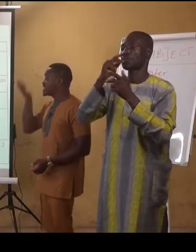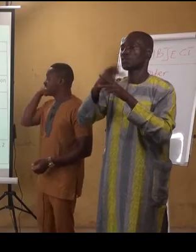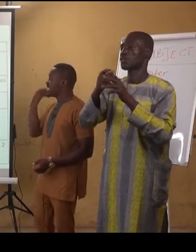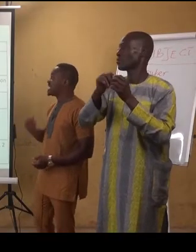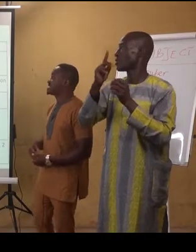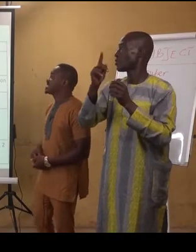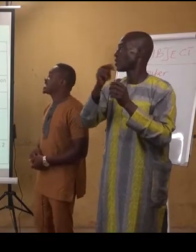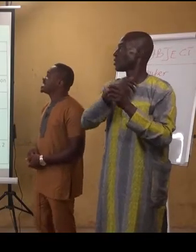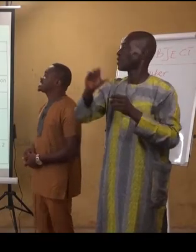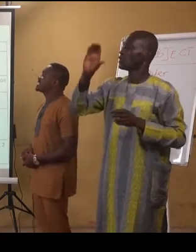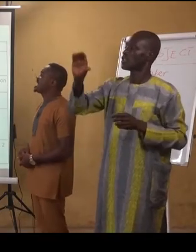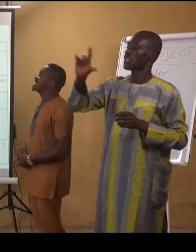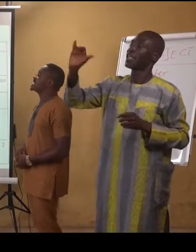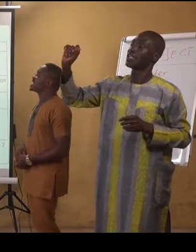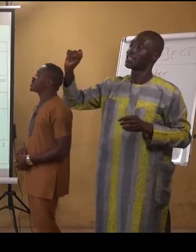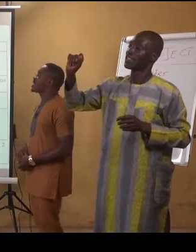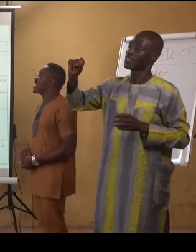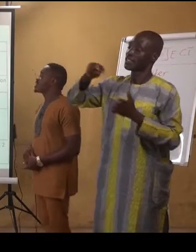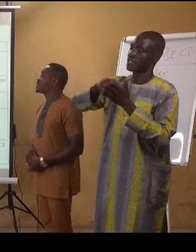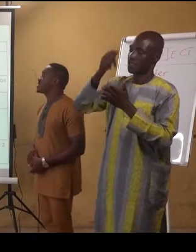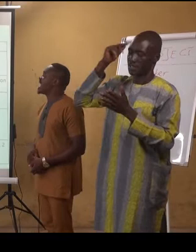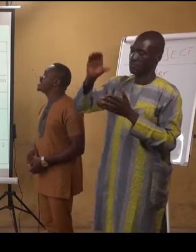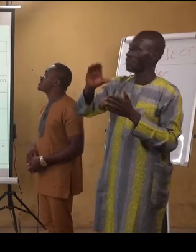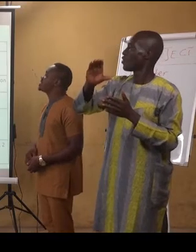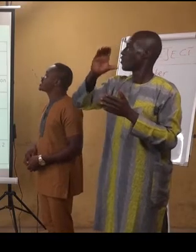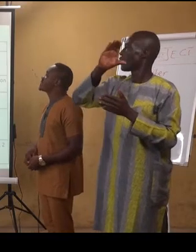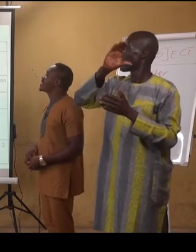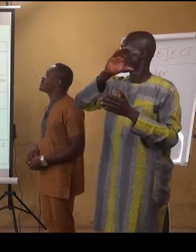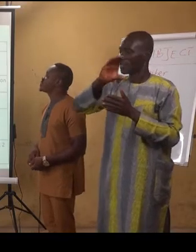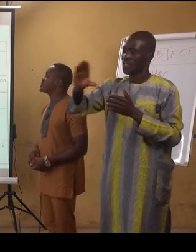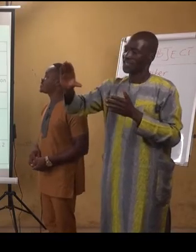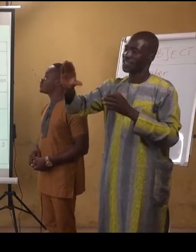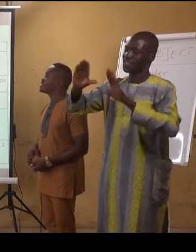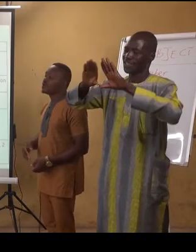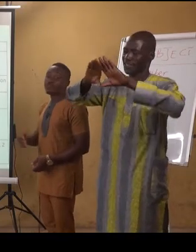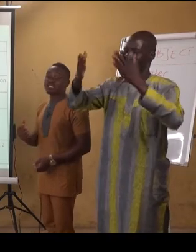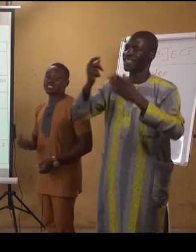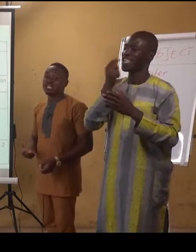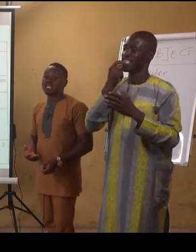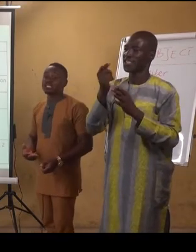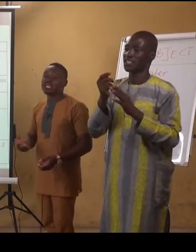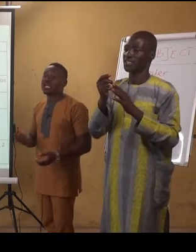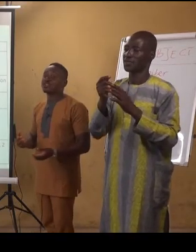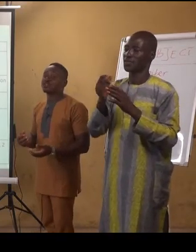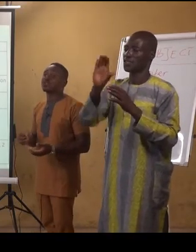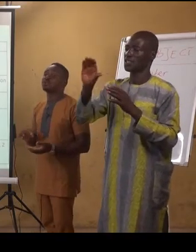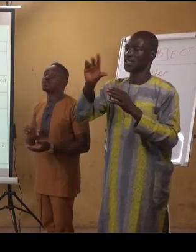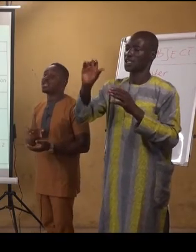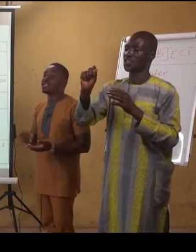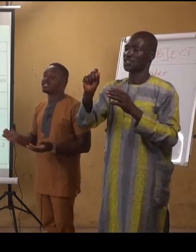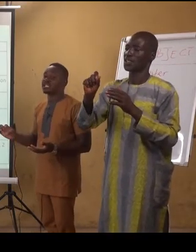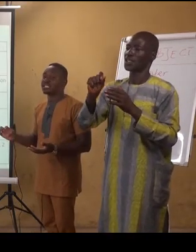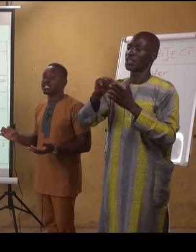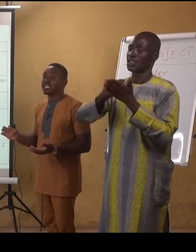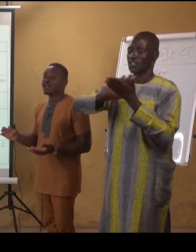have the CLS. The CLS stands for clear screen. Every basic program must begin what? With the CLS. CLS is used to